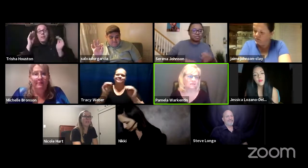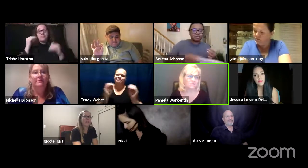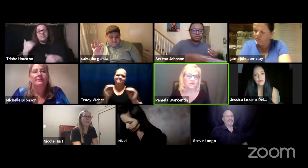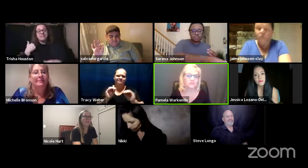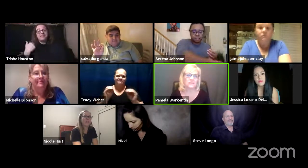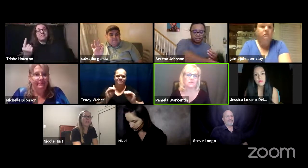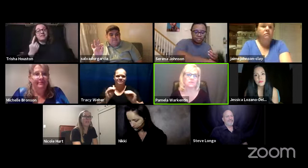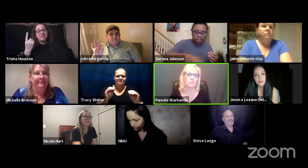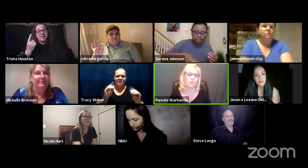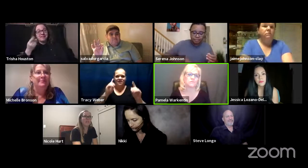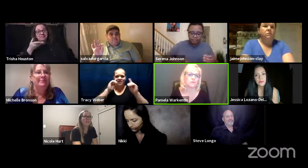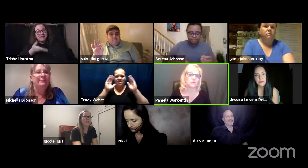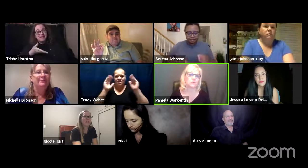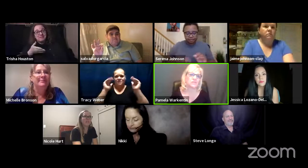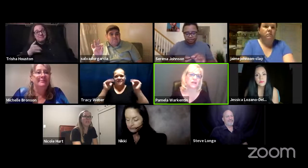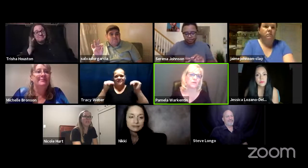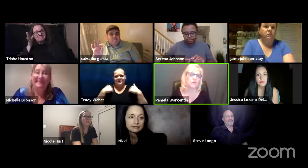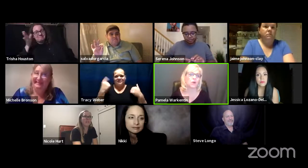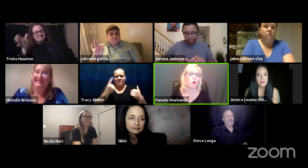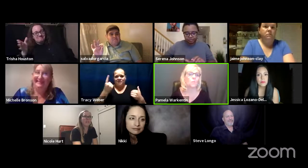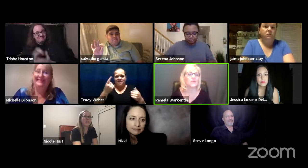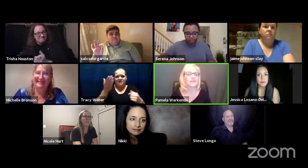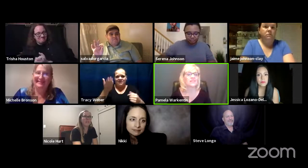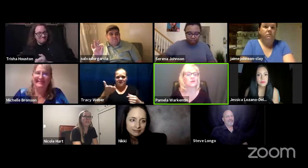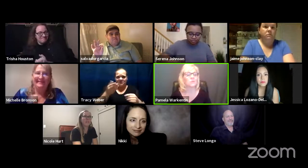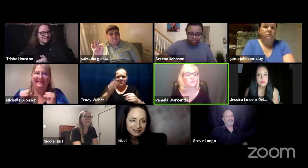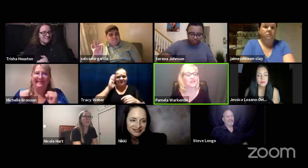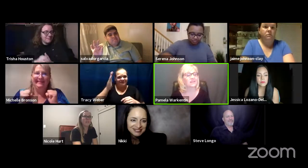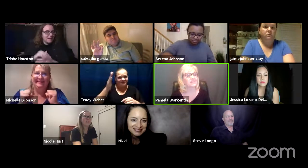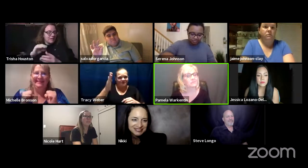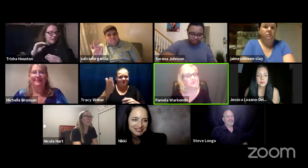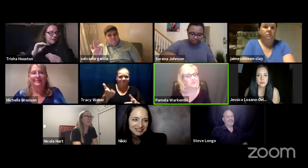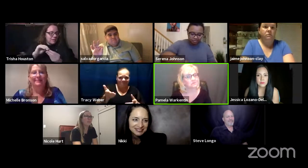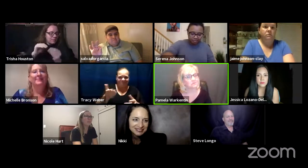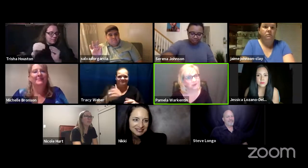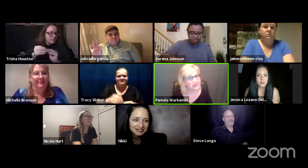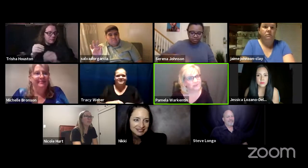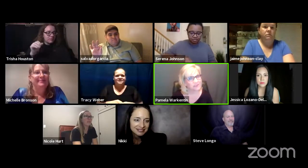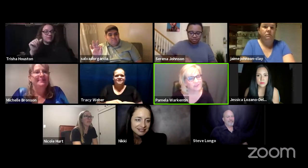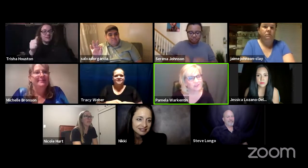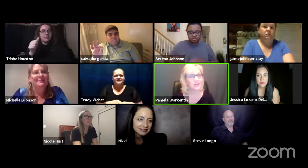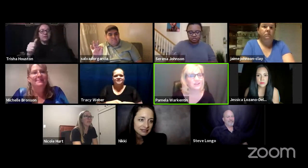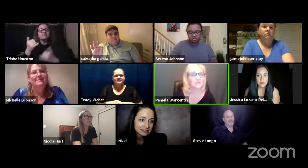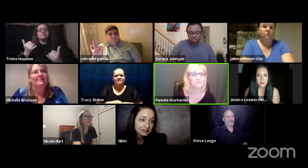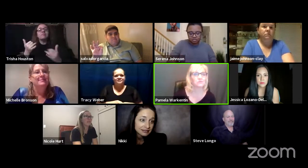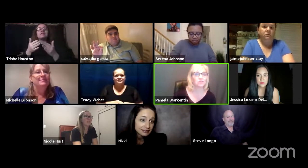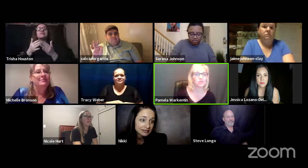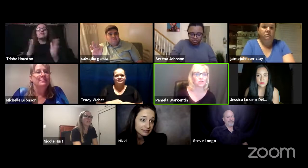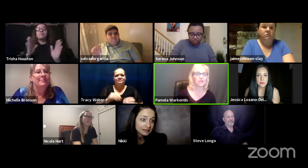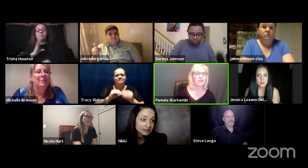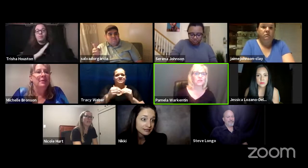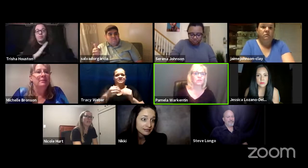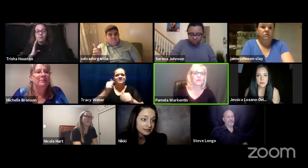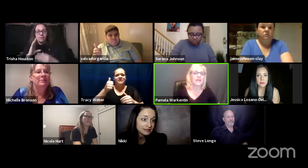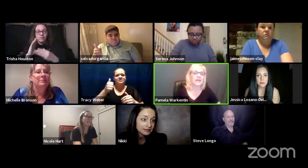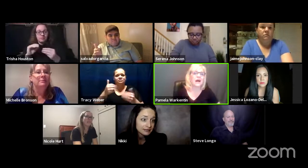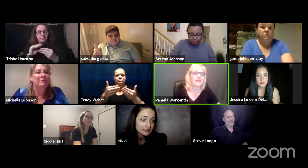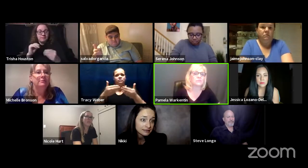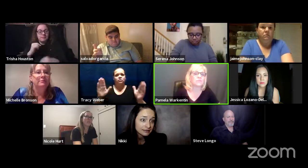a fundraising report for you tonight. We are hoping that we will have somebody to fill that position in the near future. Looking at item